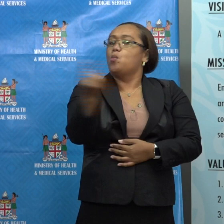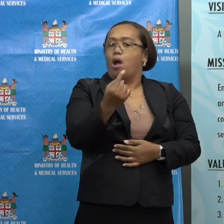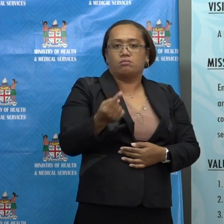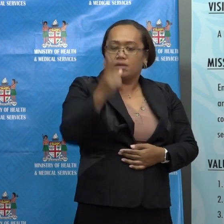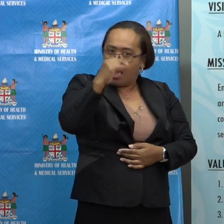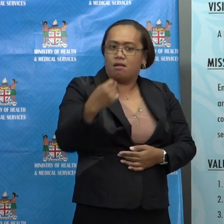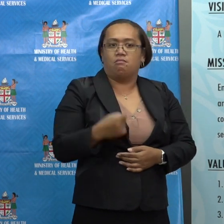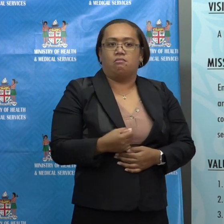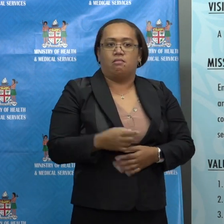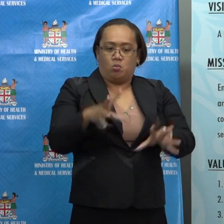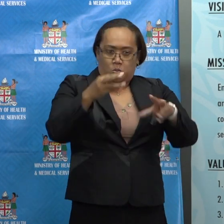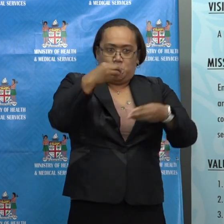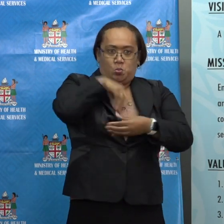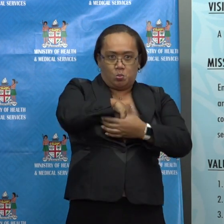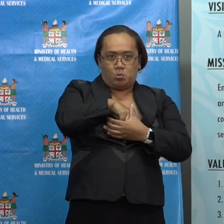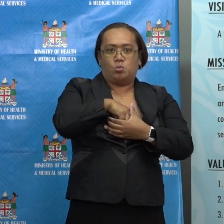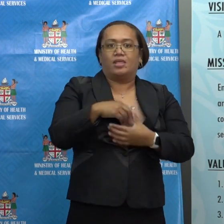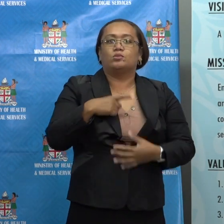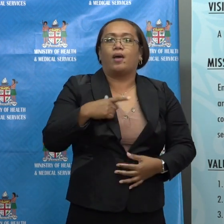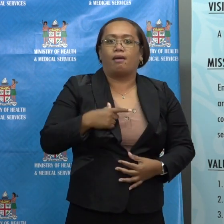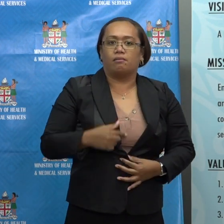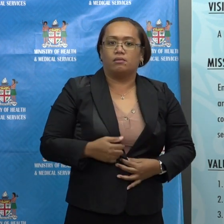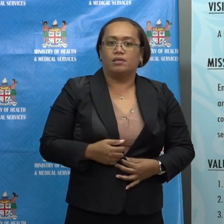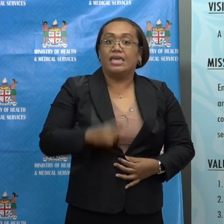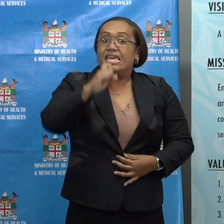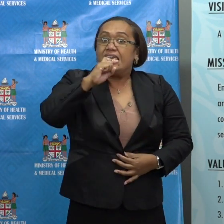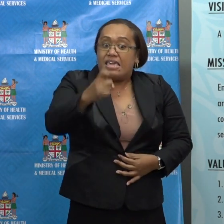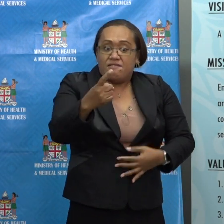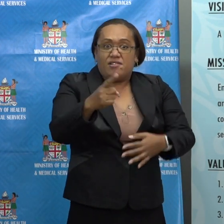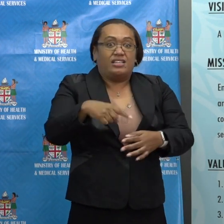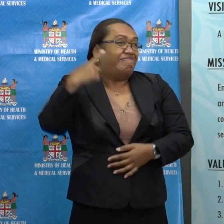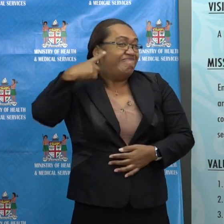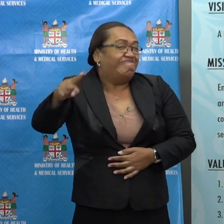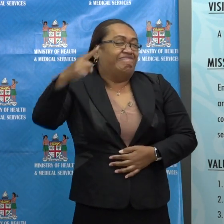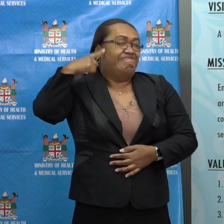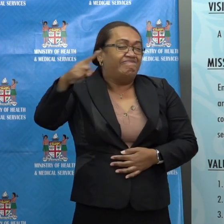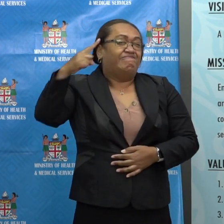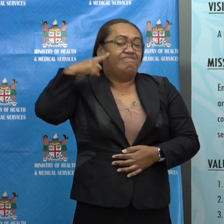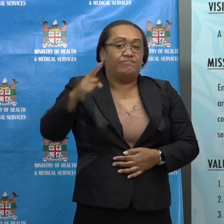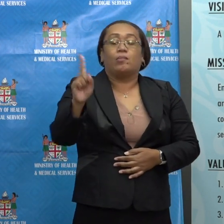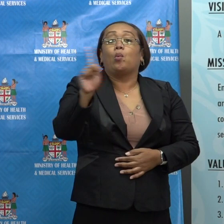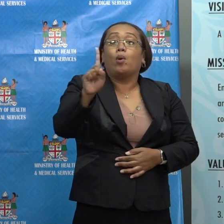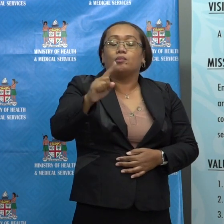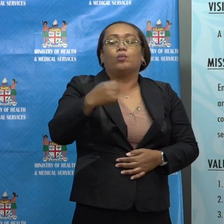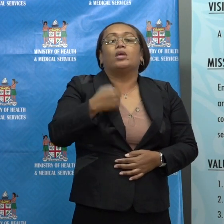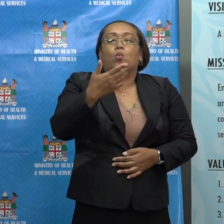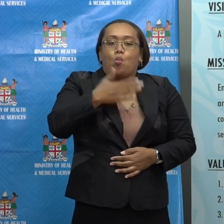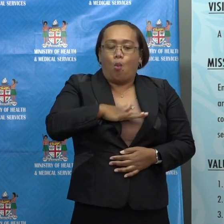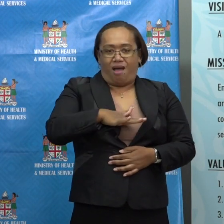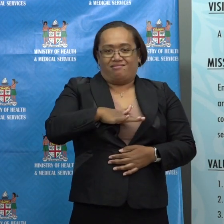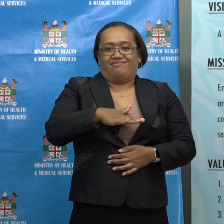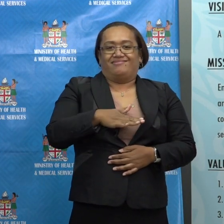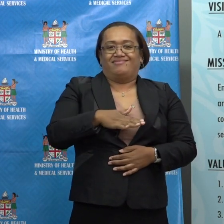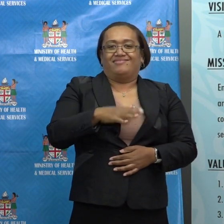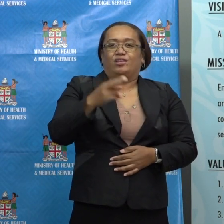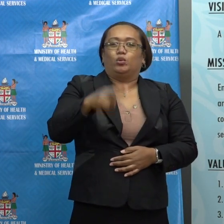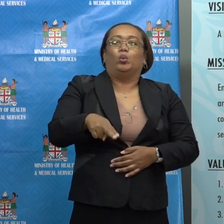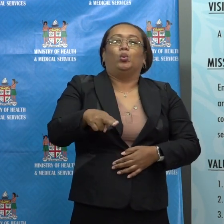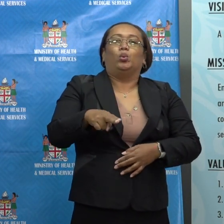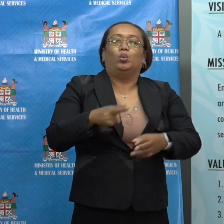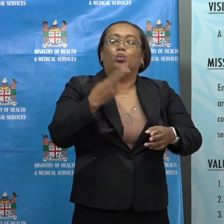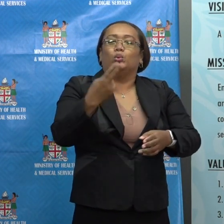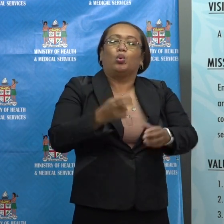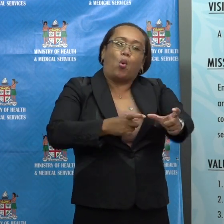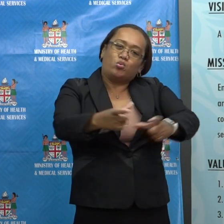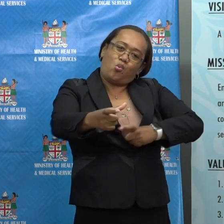government's directive, we will lock this virus down and we will win this war. If people don't, many will